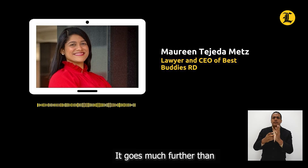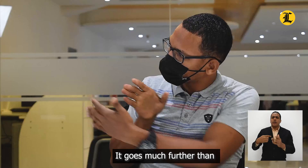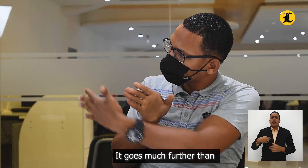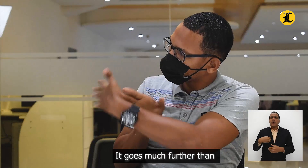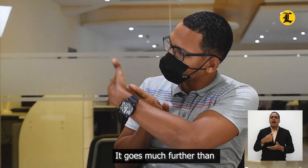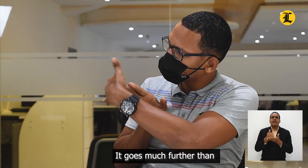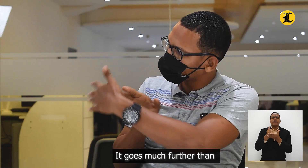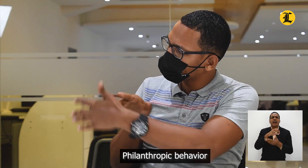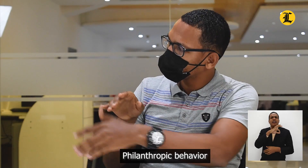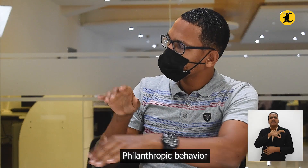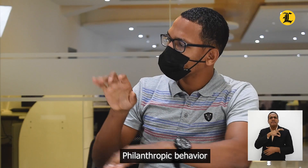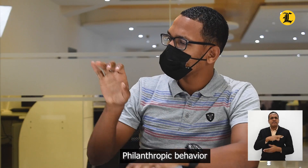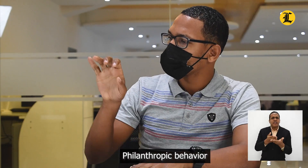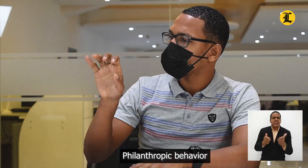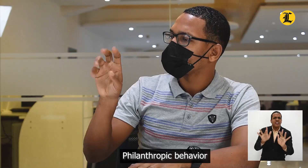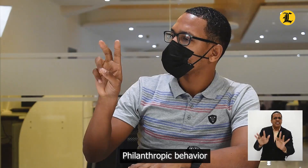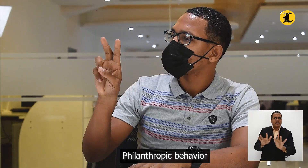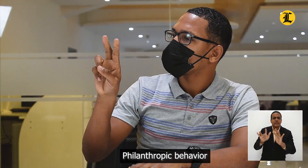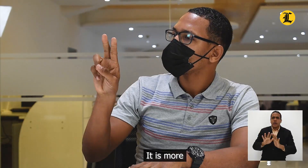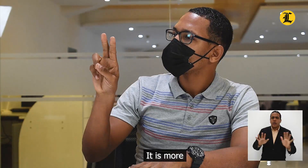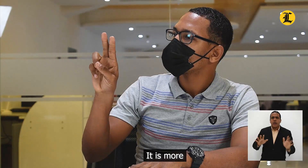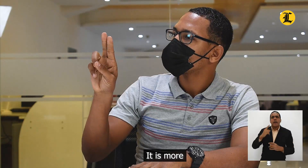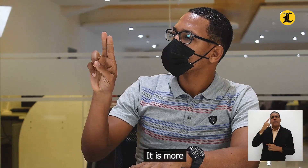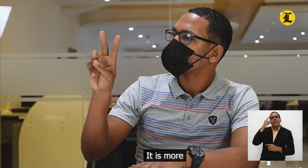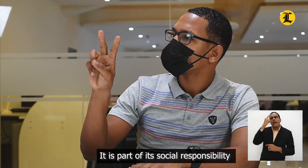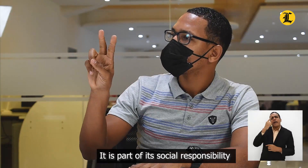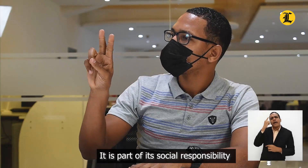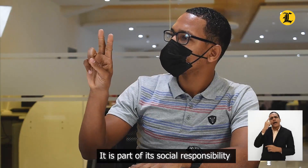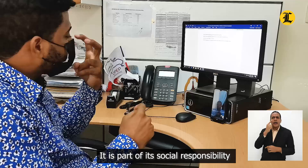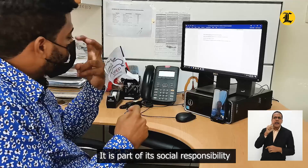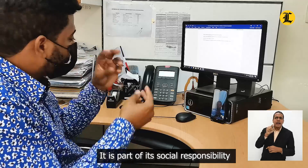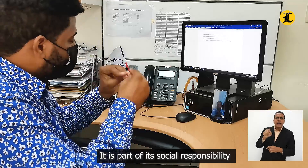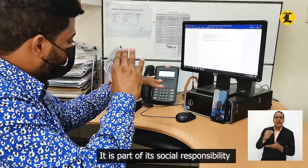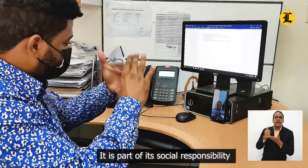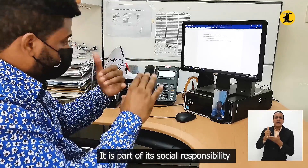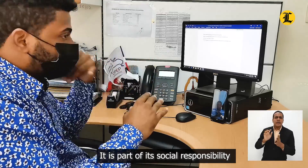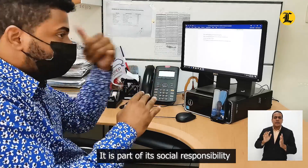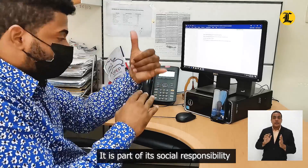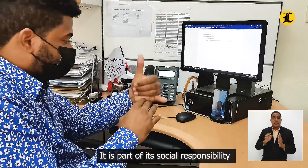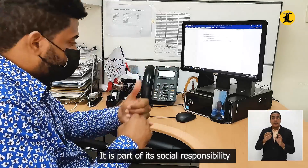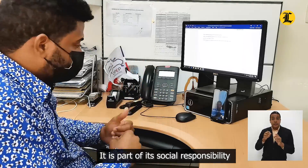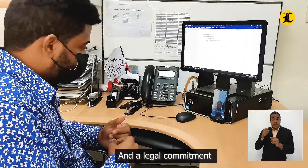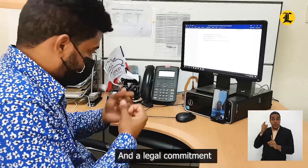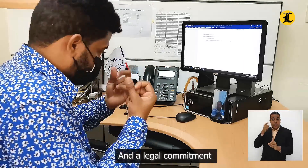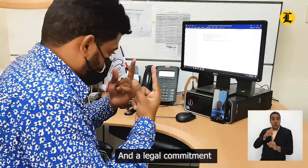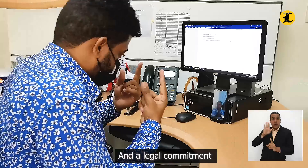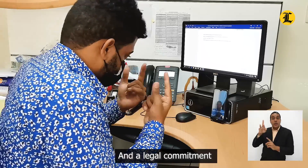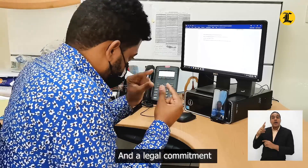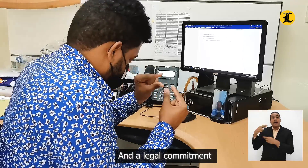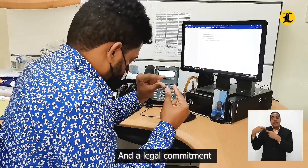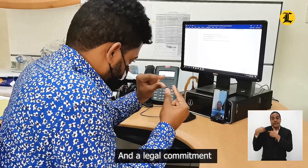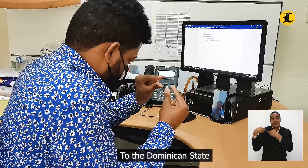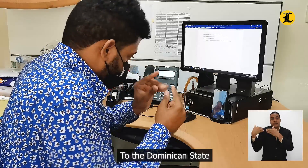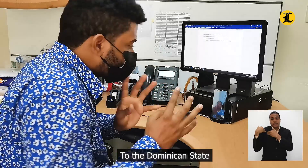It goes much further than philanthropic behavior. It is more. It is part of its social responsibility and a